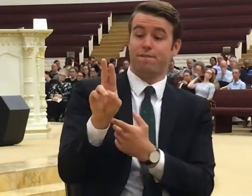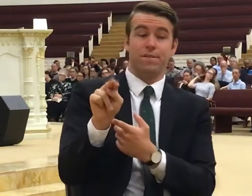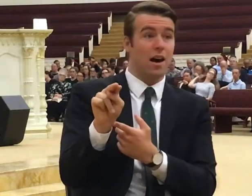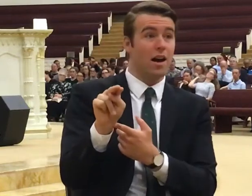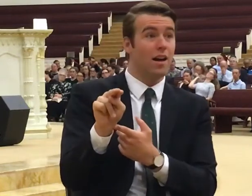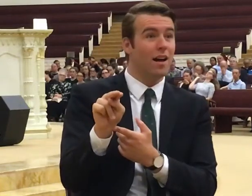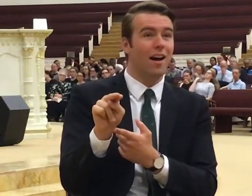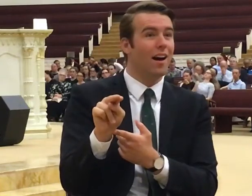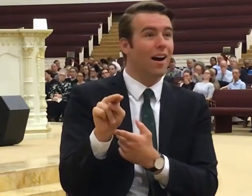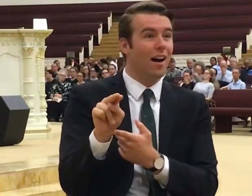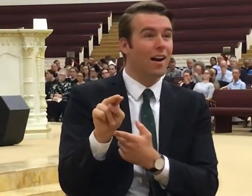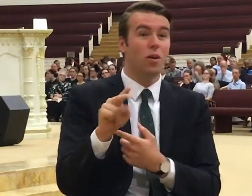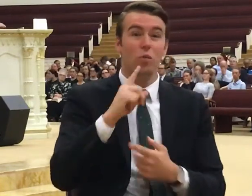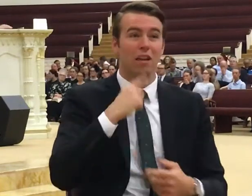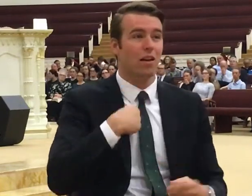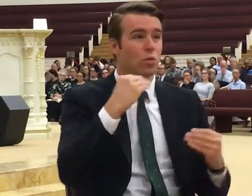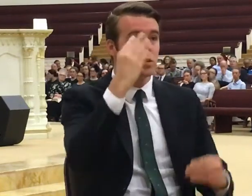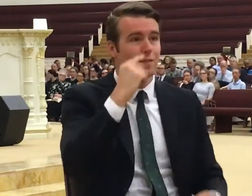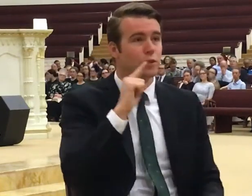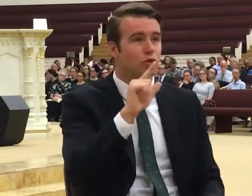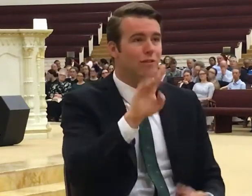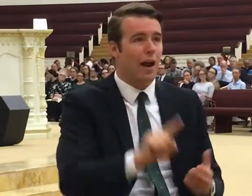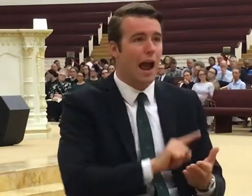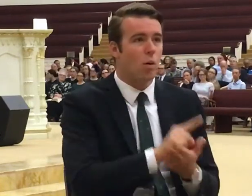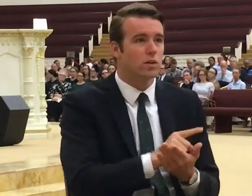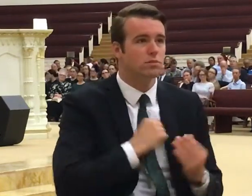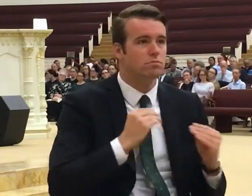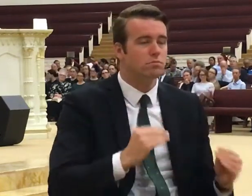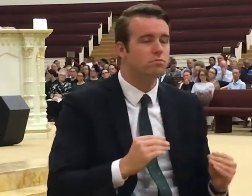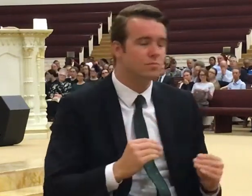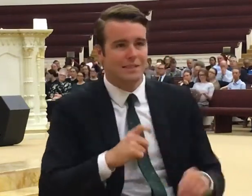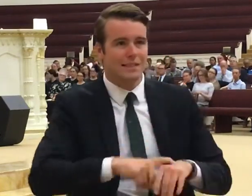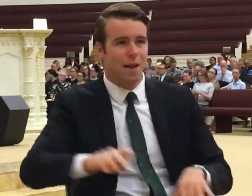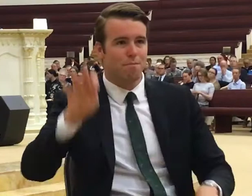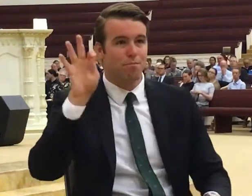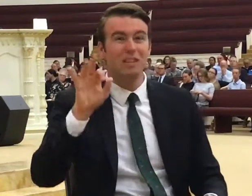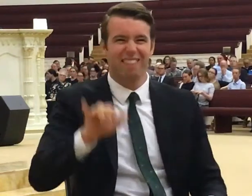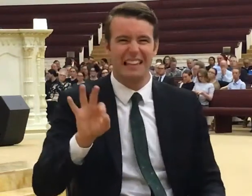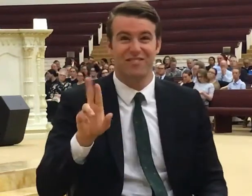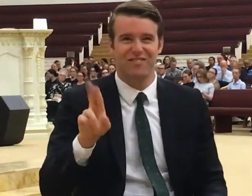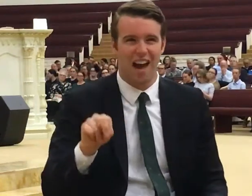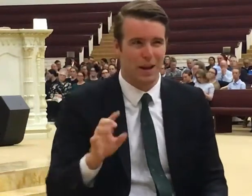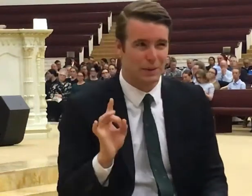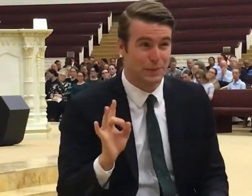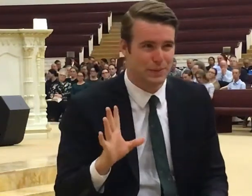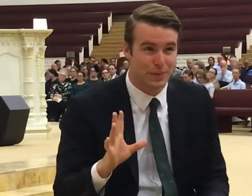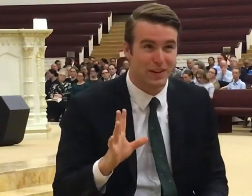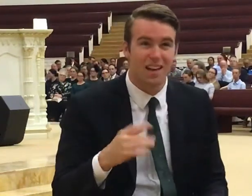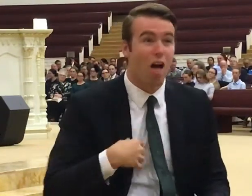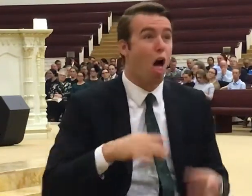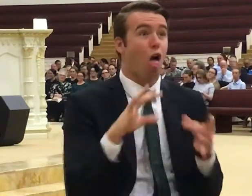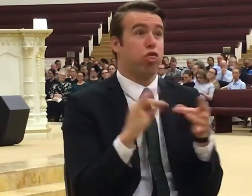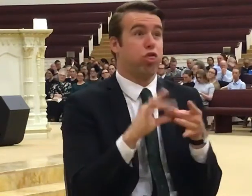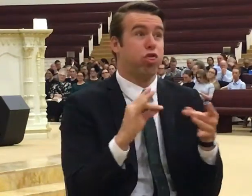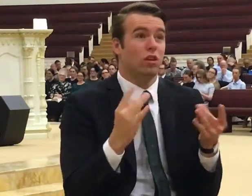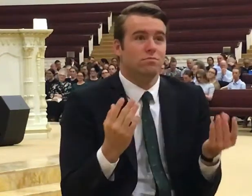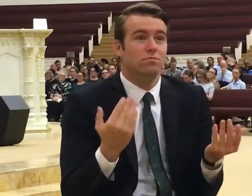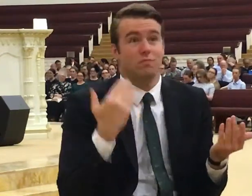had sleep in 24 hours and then you have to preach. That's a lot of fun. There's no telling what you say when that